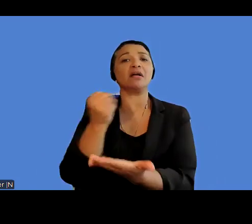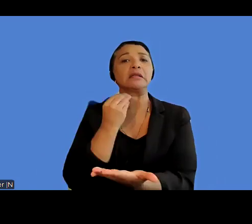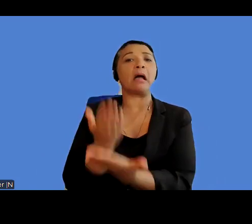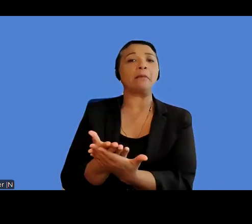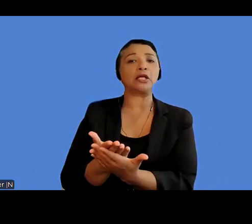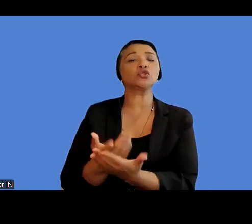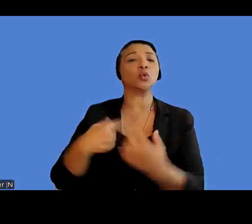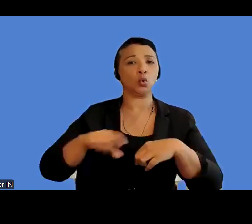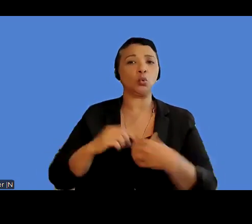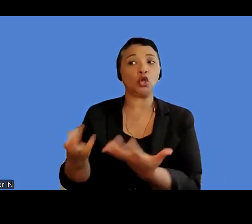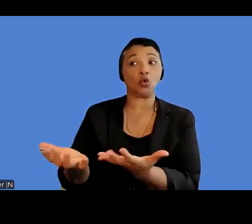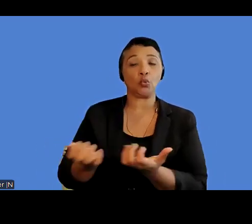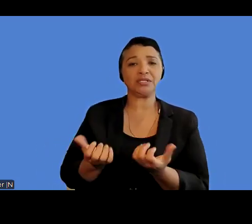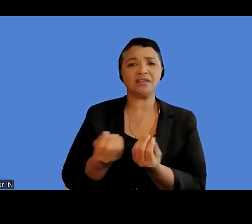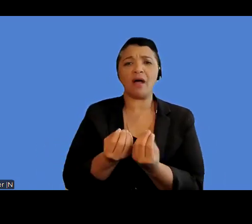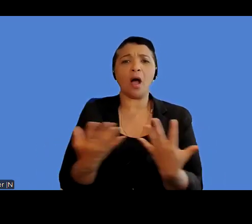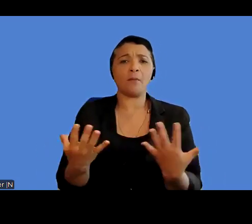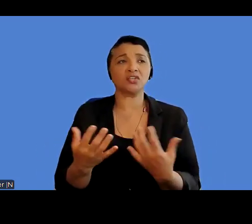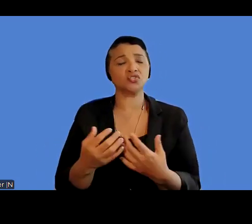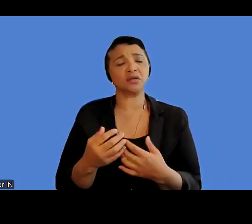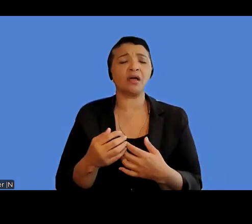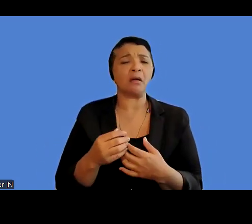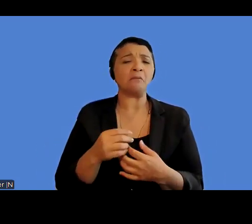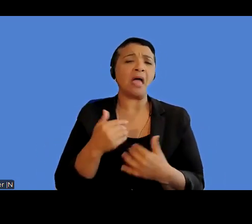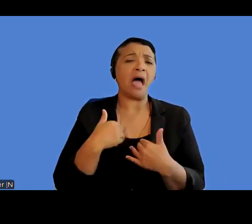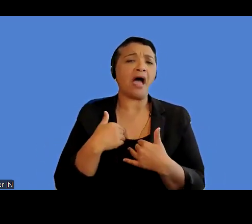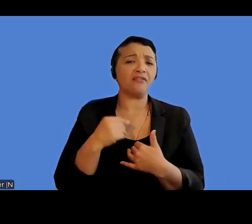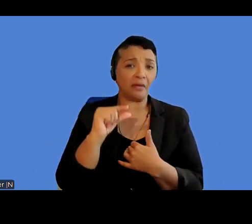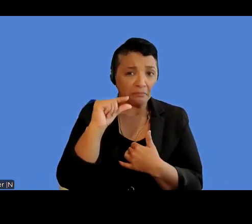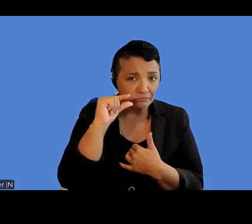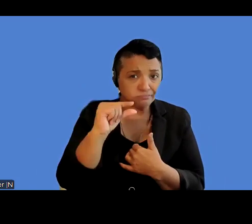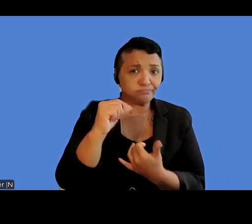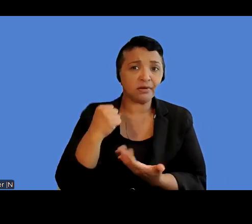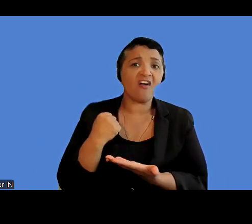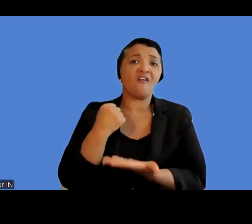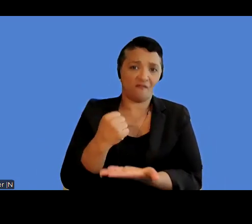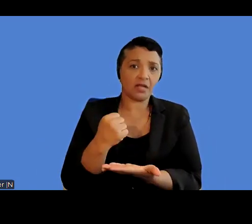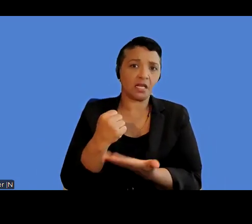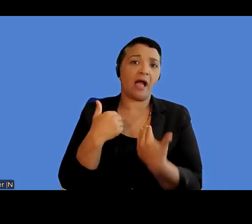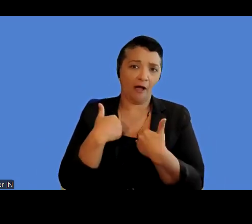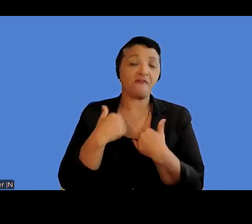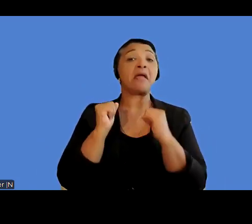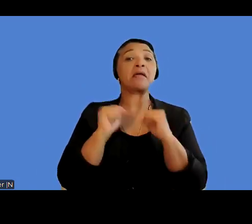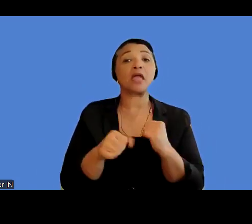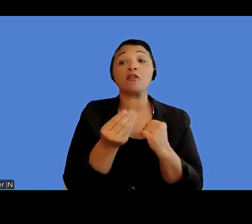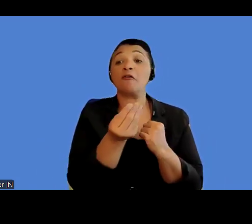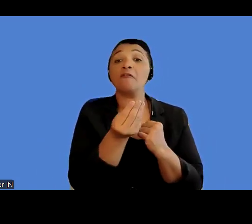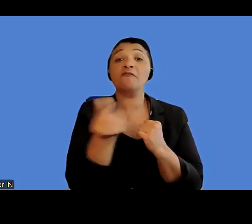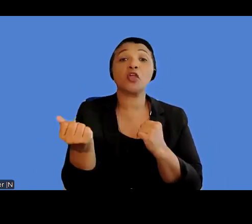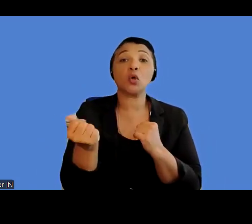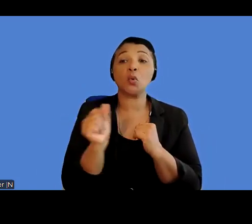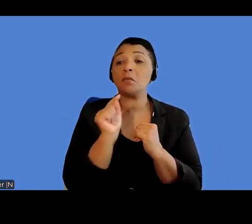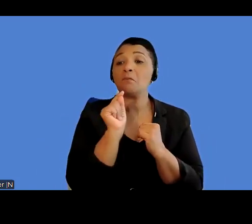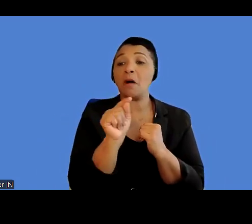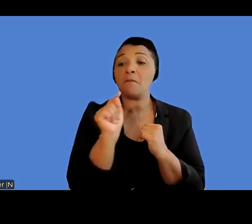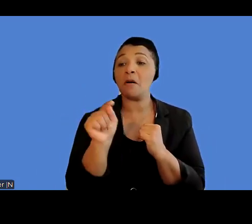a small but consistent amount of funding to sponsor